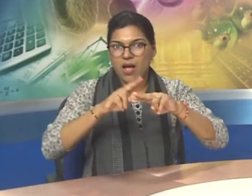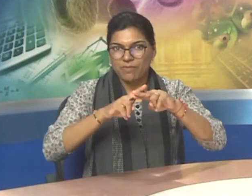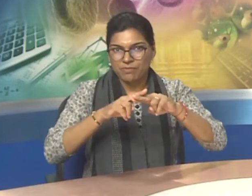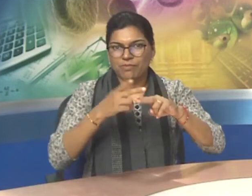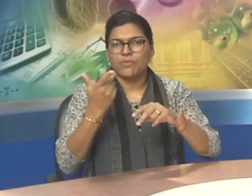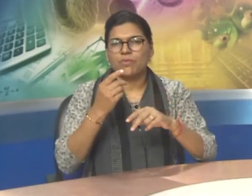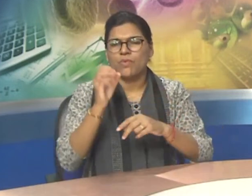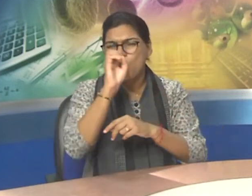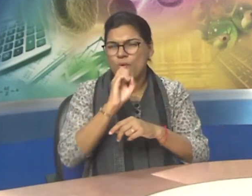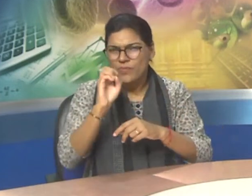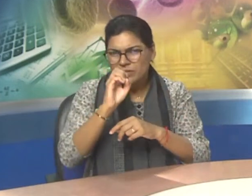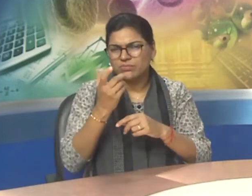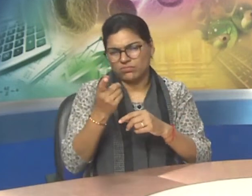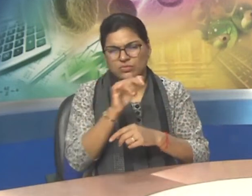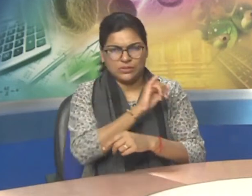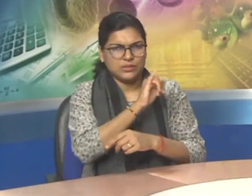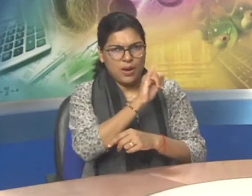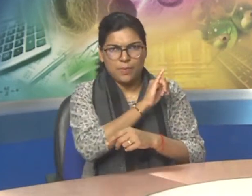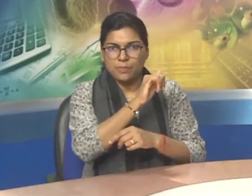Staff, office member.